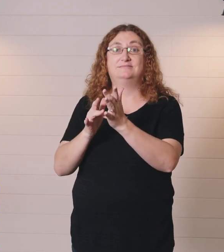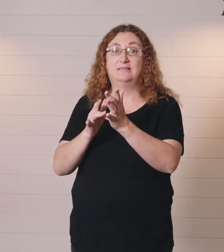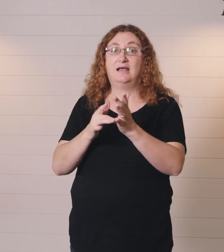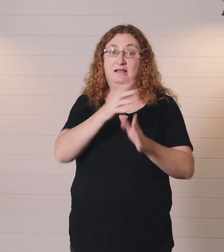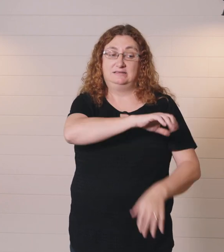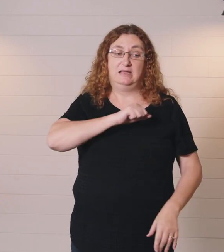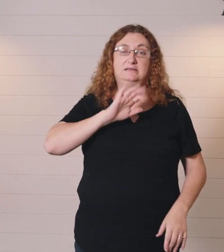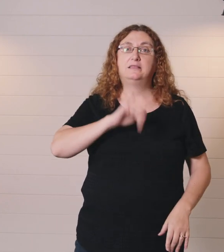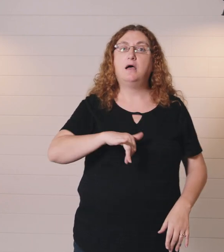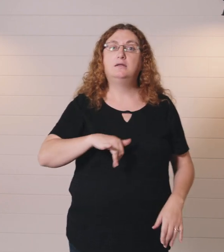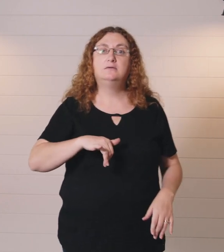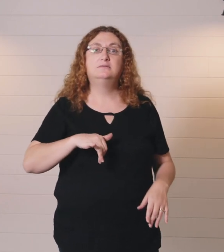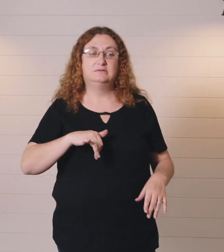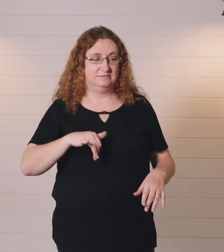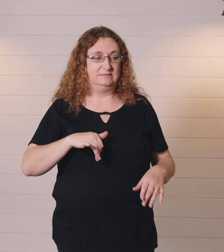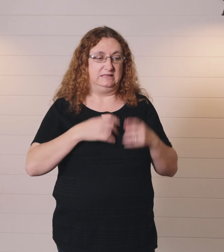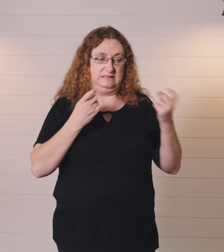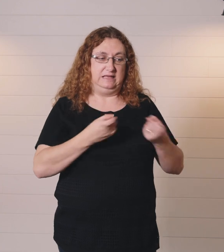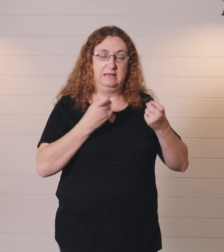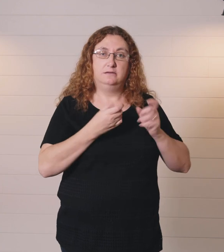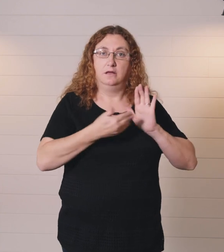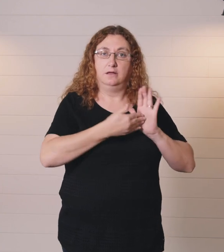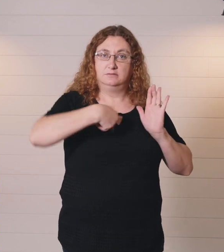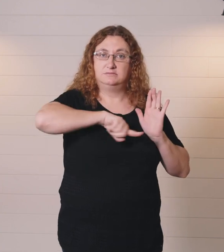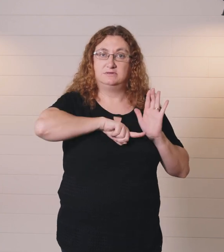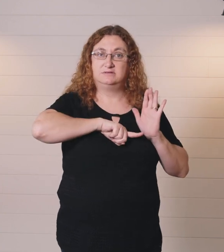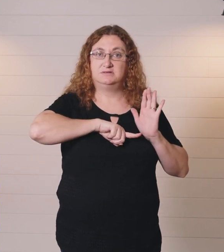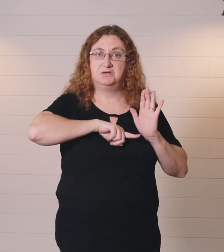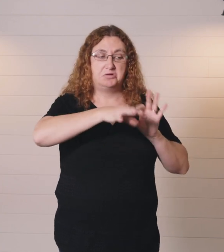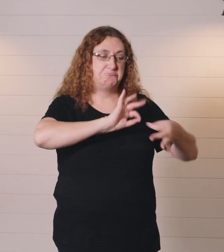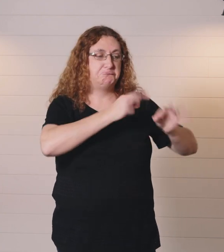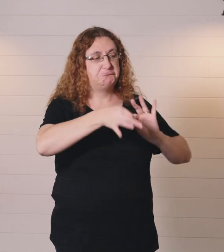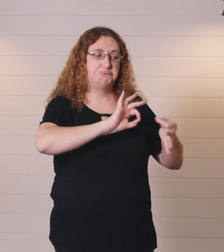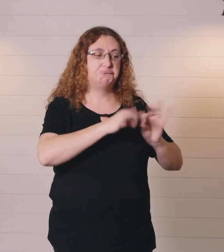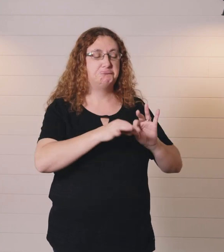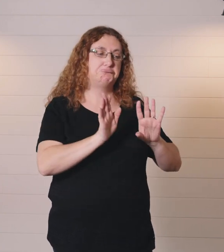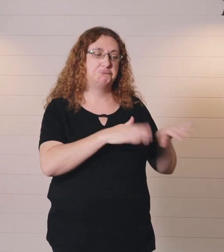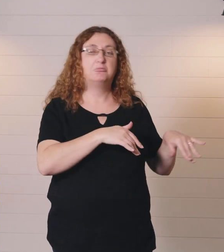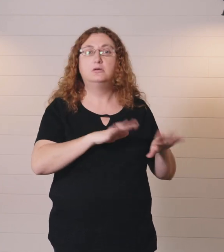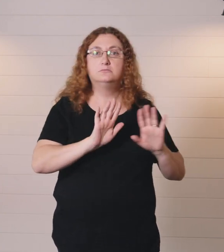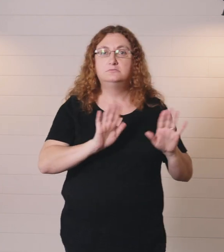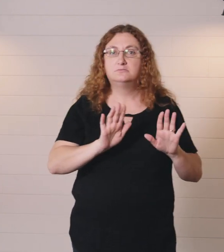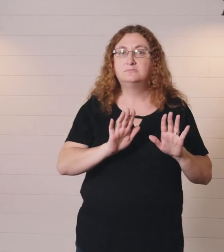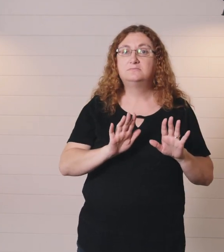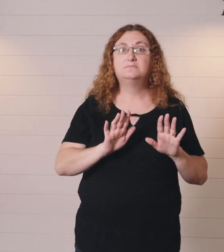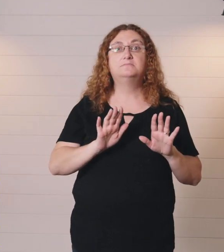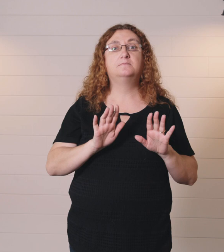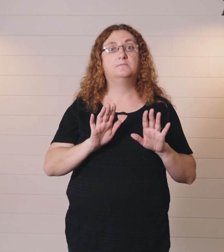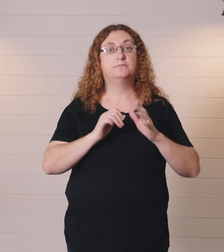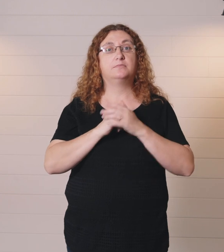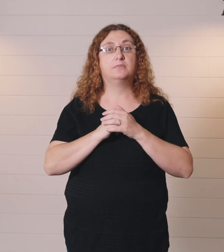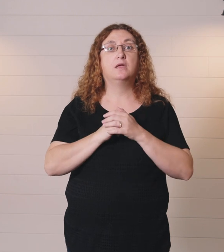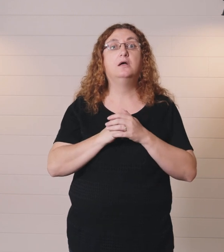us, and He doesn't rip it up. He doesn't throw it away as though it doesn't matter and that it no longer stands. Instead,